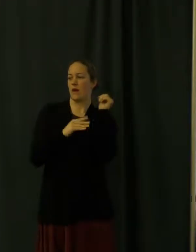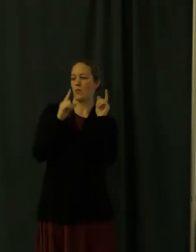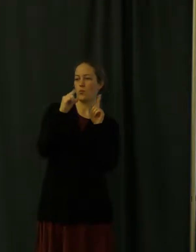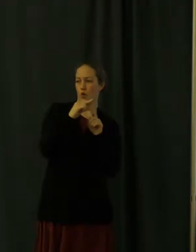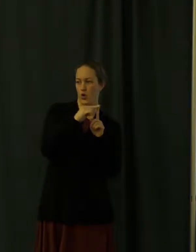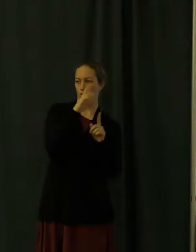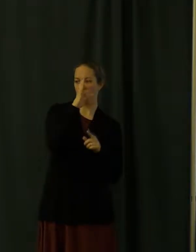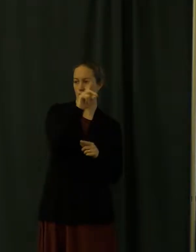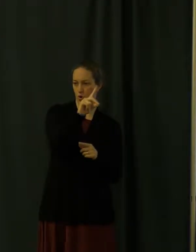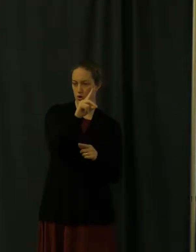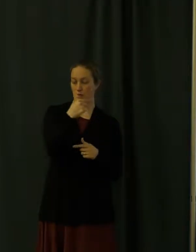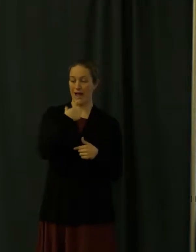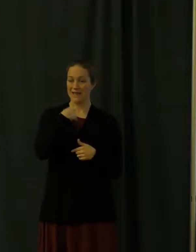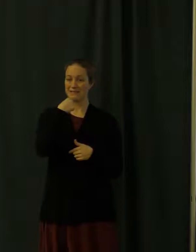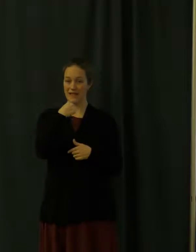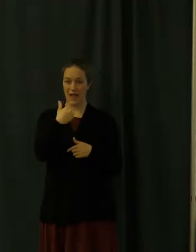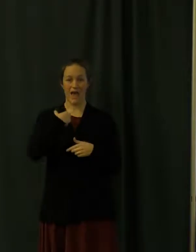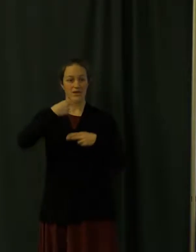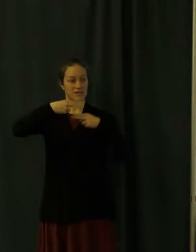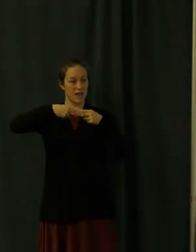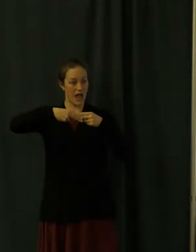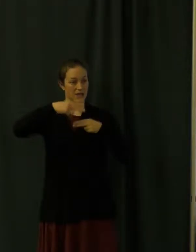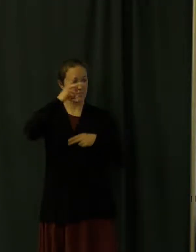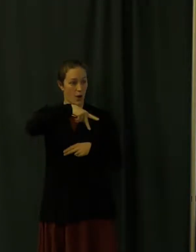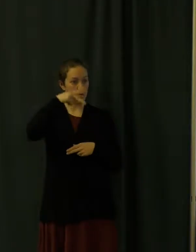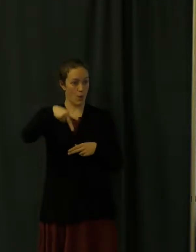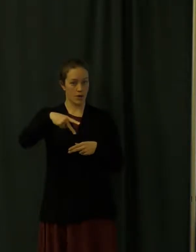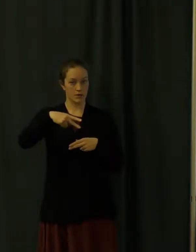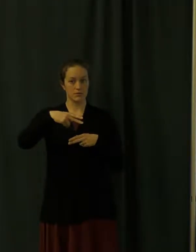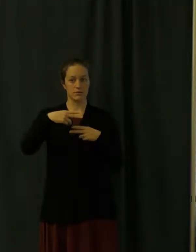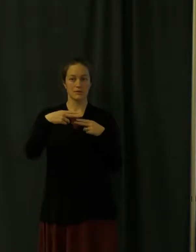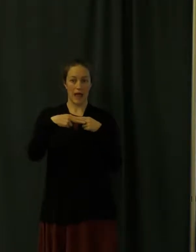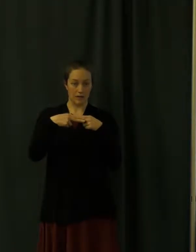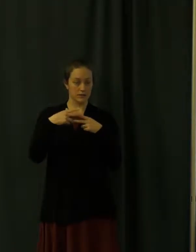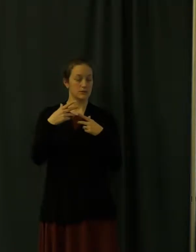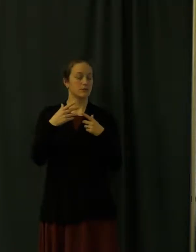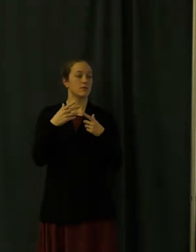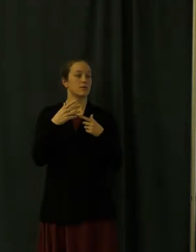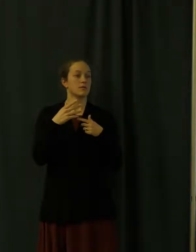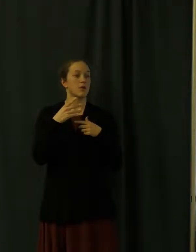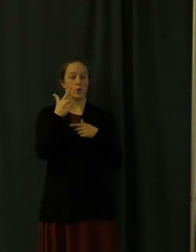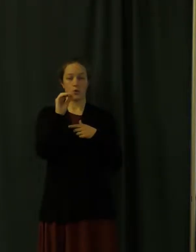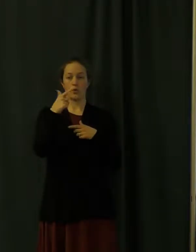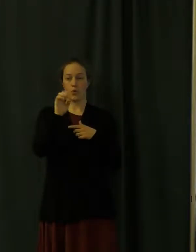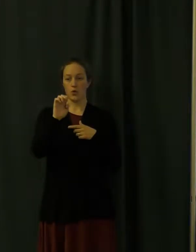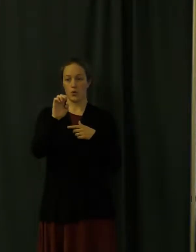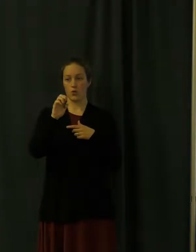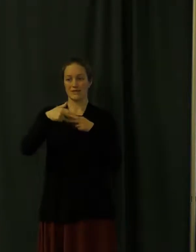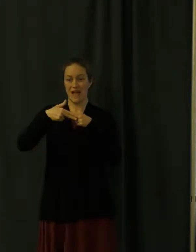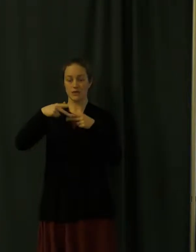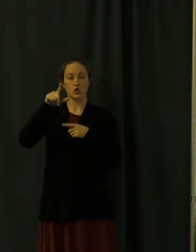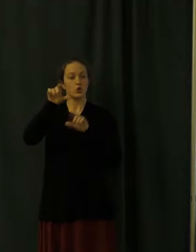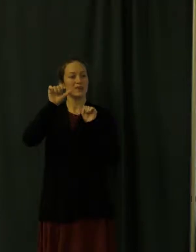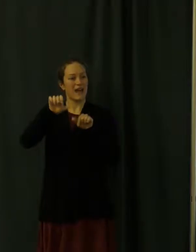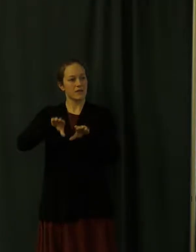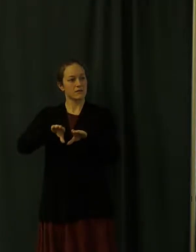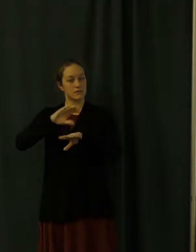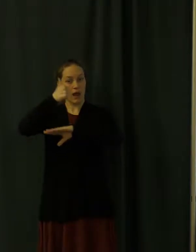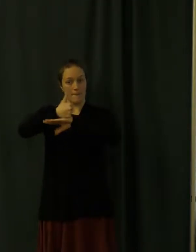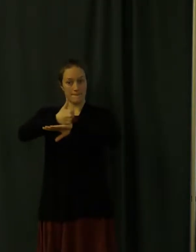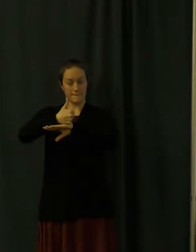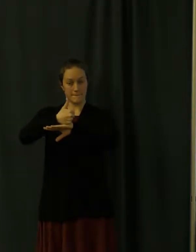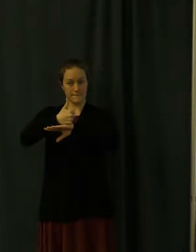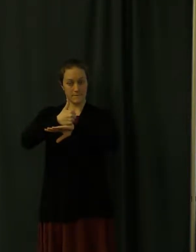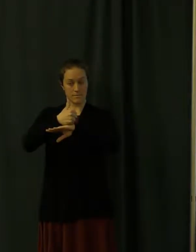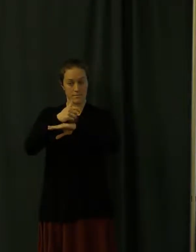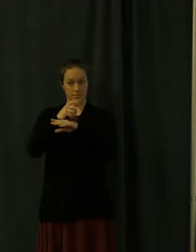take a PowerPoint, open a slides. It's not PowerPoint slides. Open a Google Slides. You can set the orientation to be like this, and you